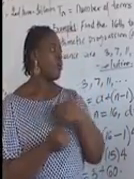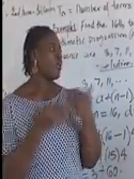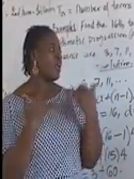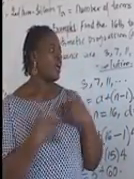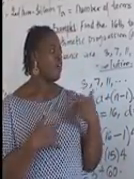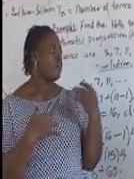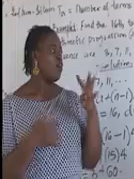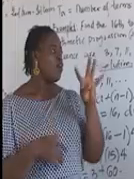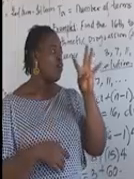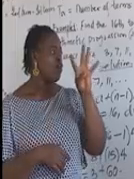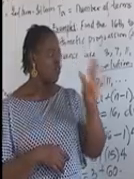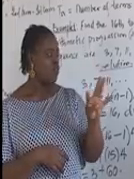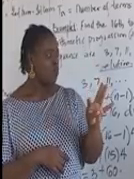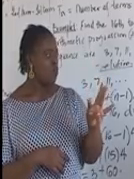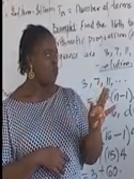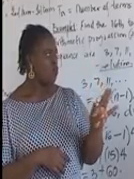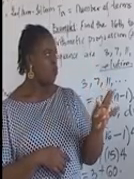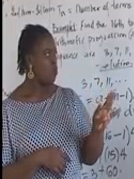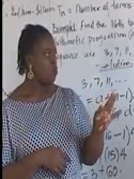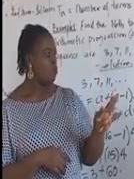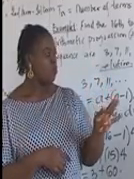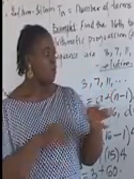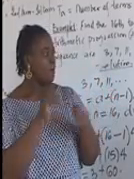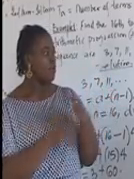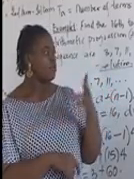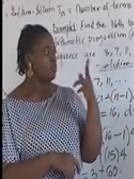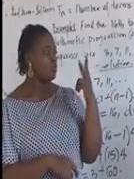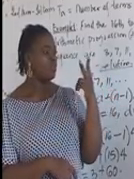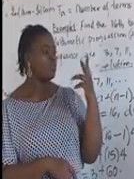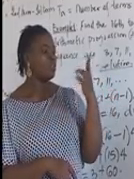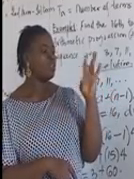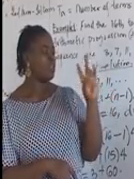4 minus the first term, which is 7.